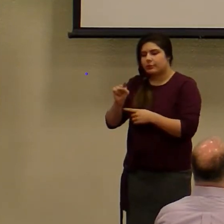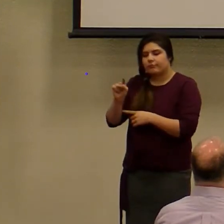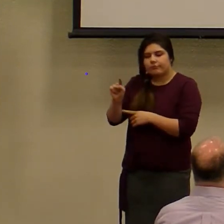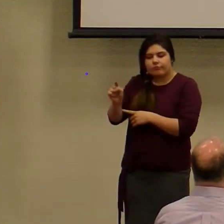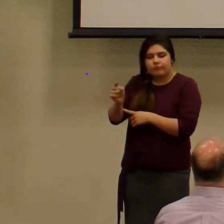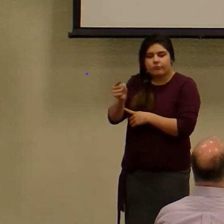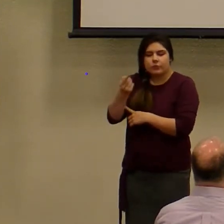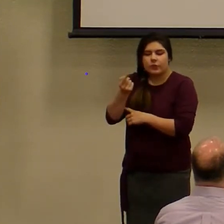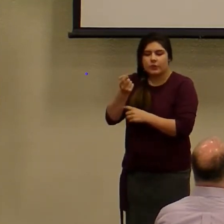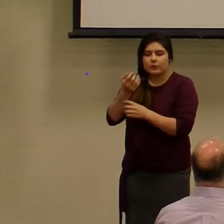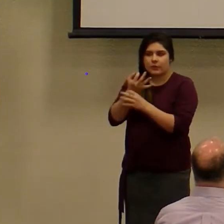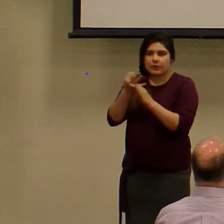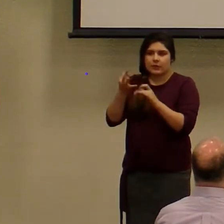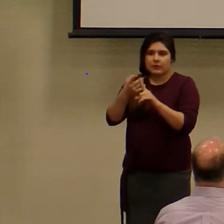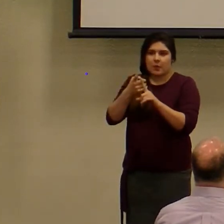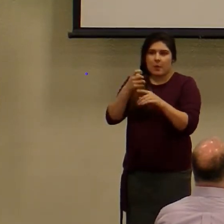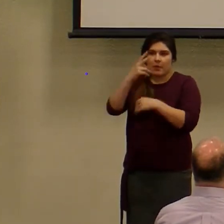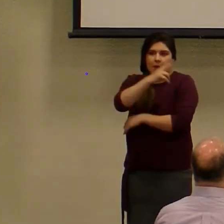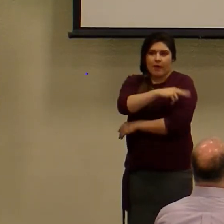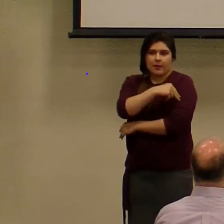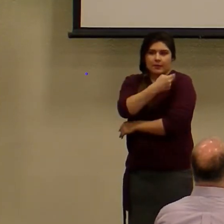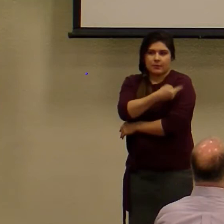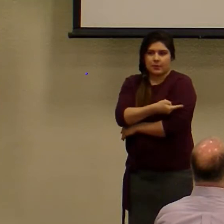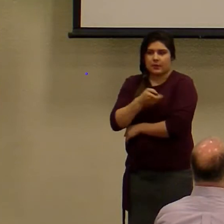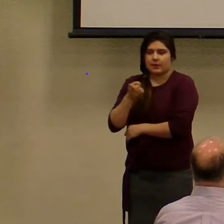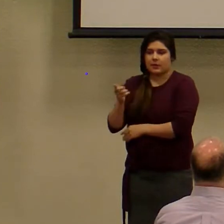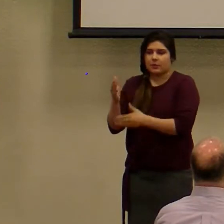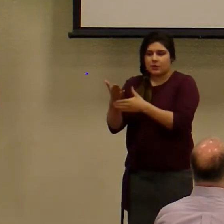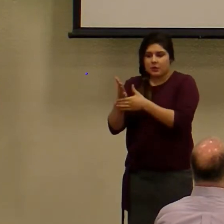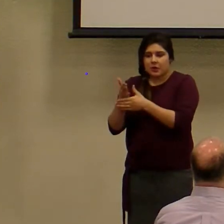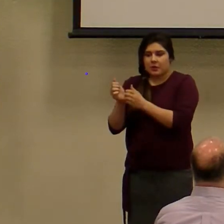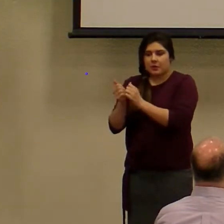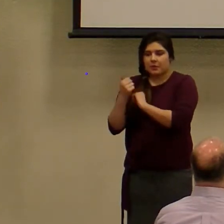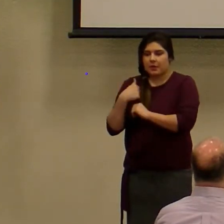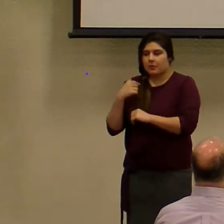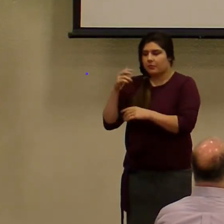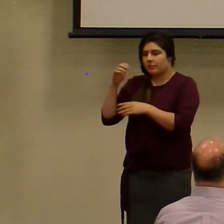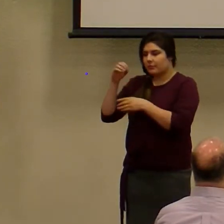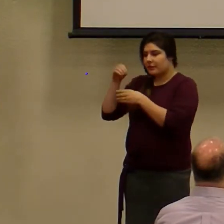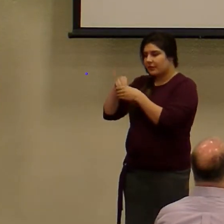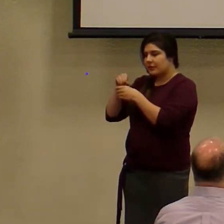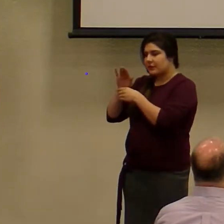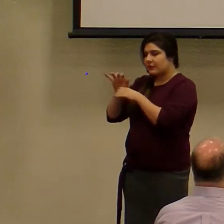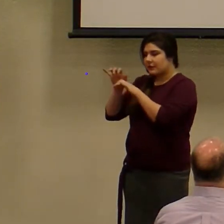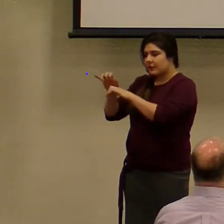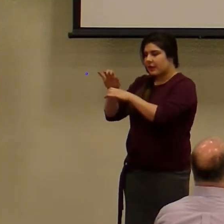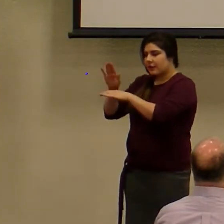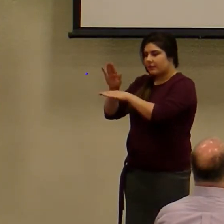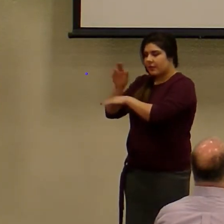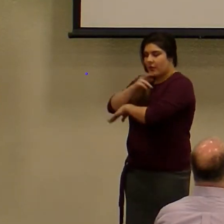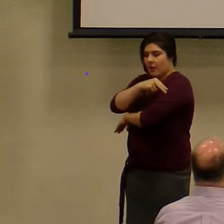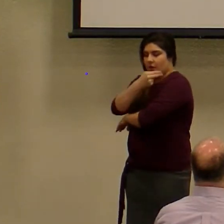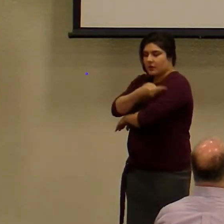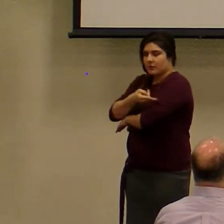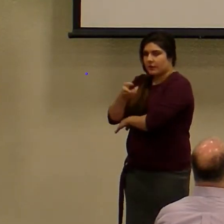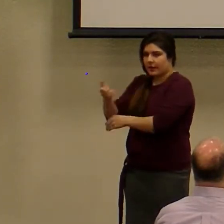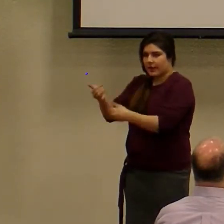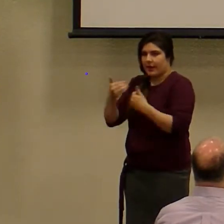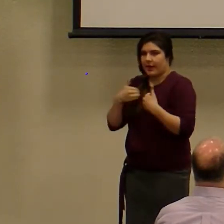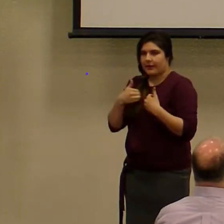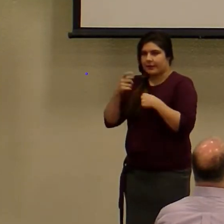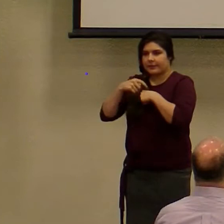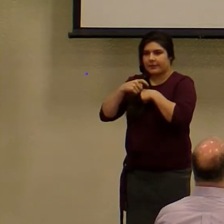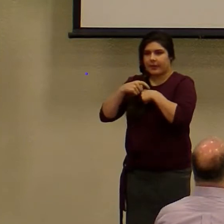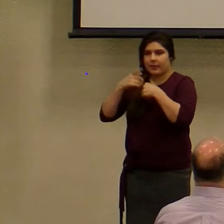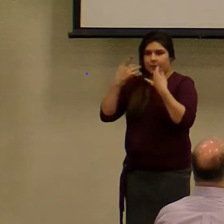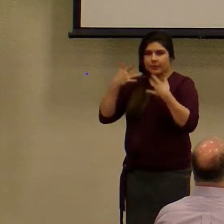released from the hospital. And he was sharing with me that while he was in the hospital, that he went through a little bit of a depression